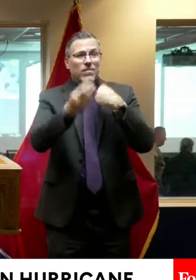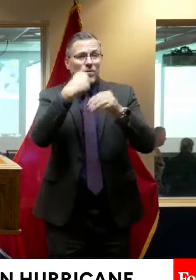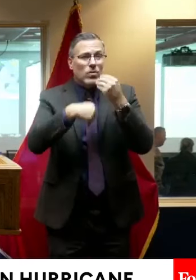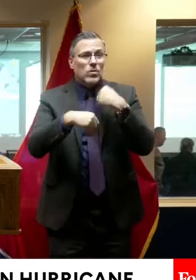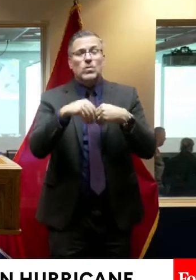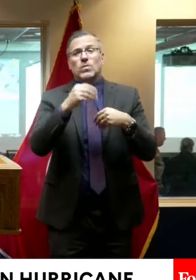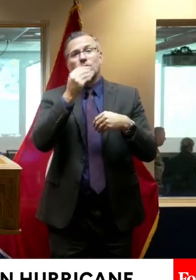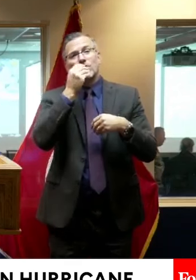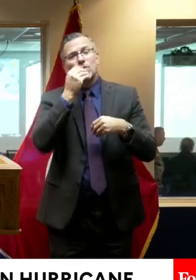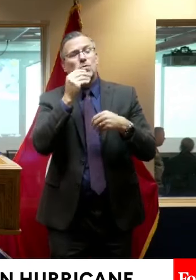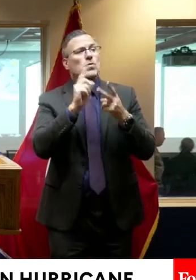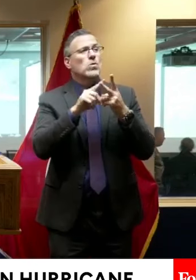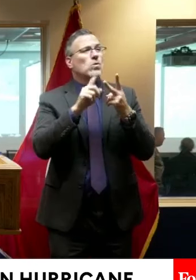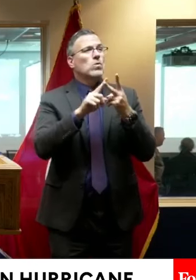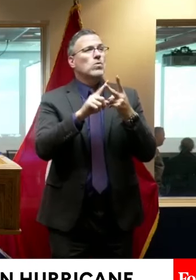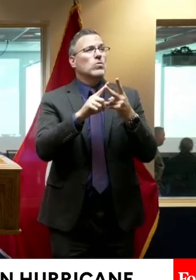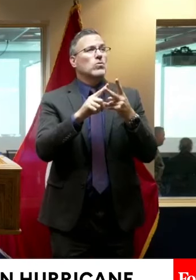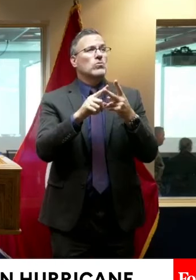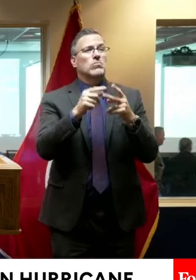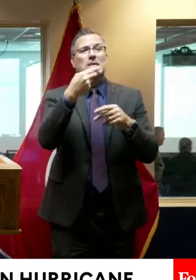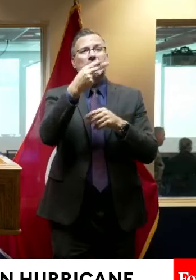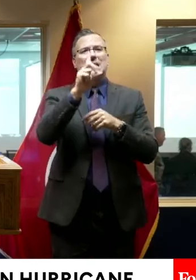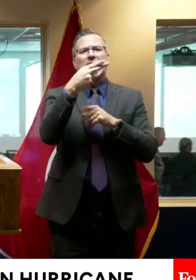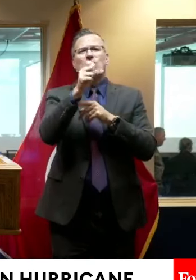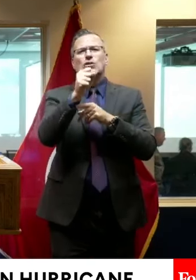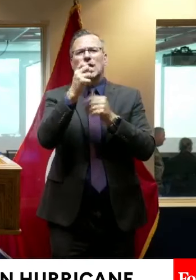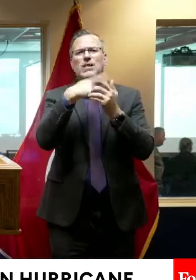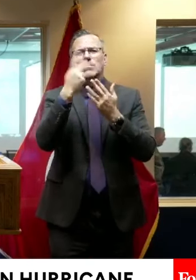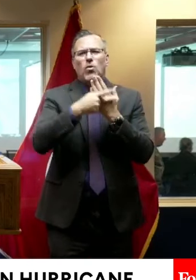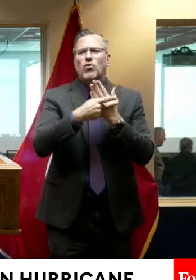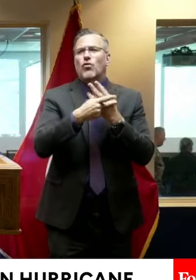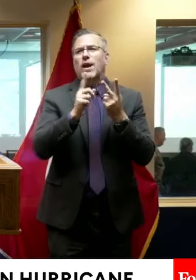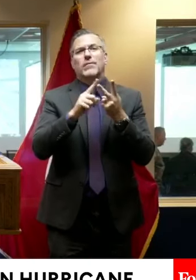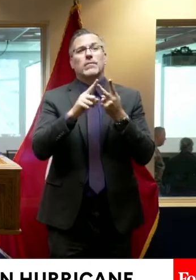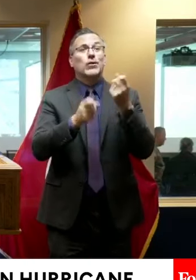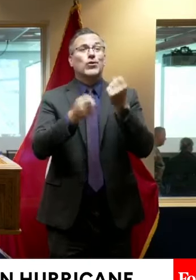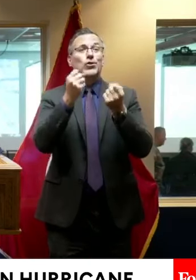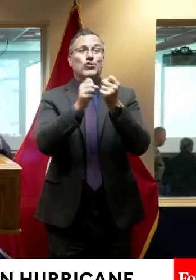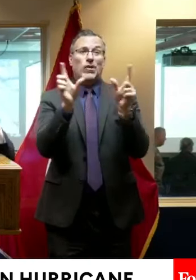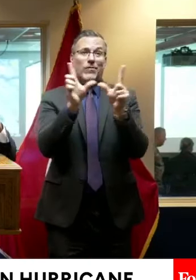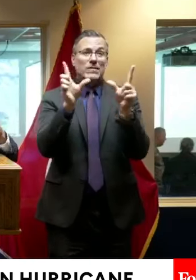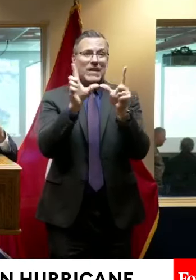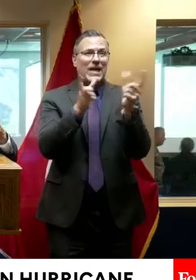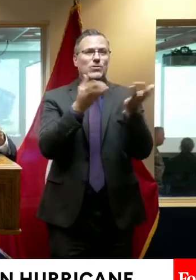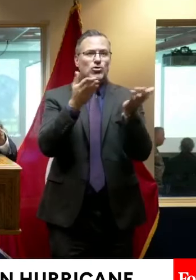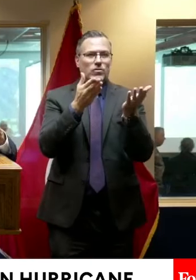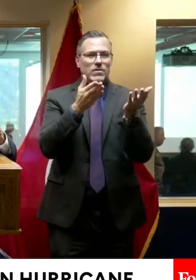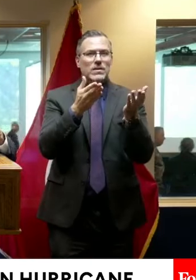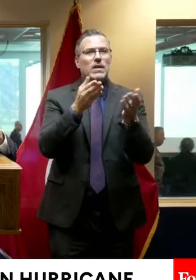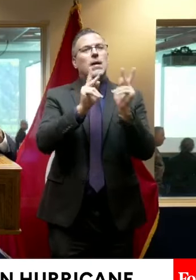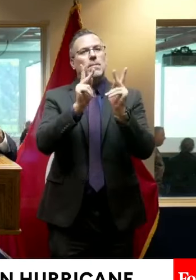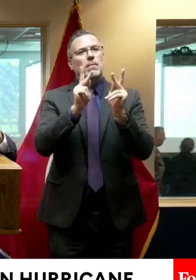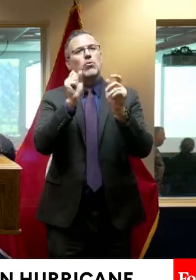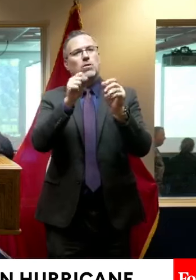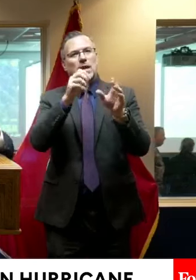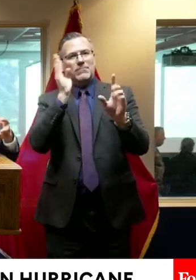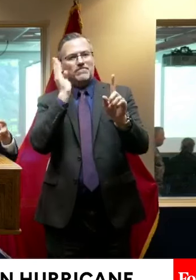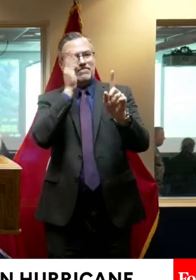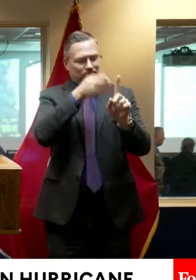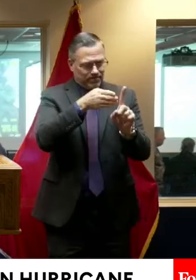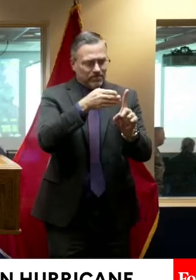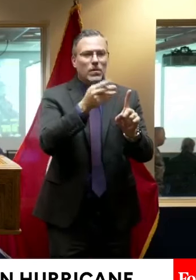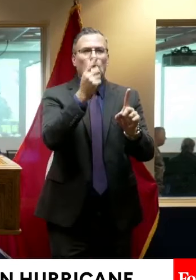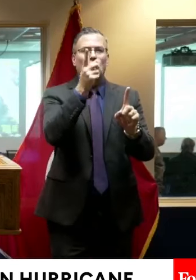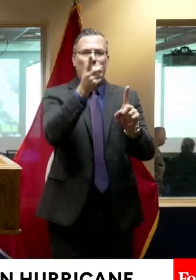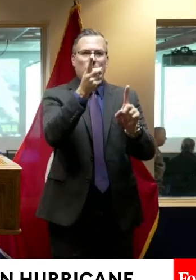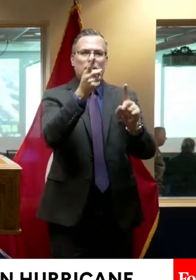Human Services assistance, any programs that they get from the state, driver's license renewals, that they can come to one place, at kind of a